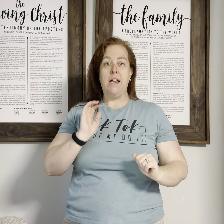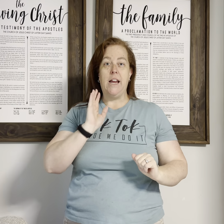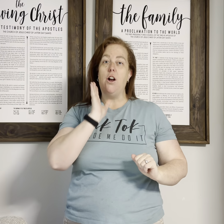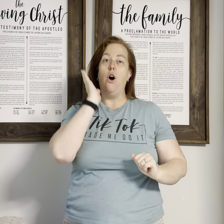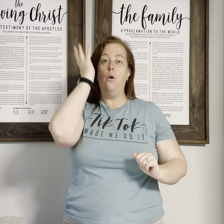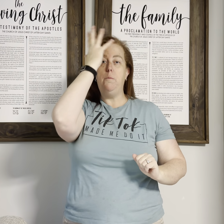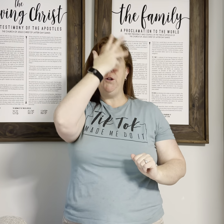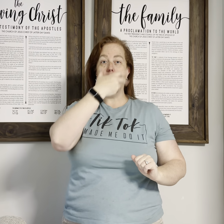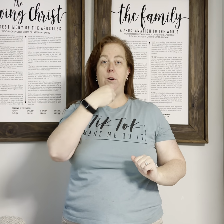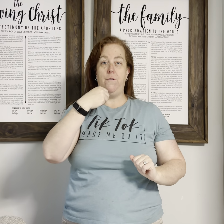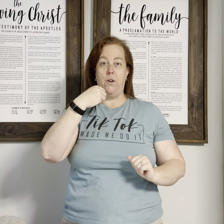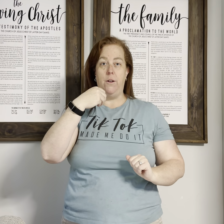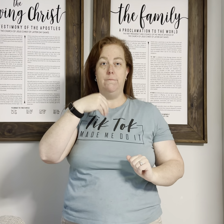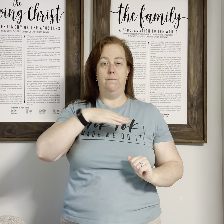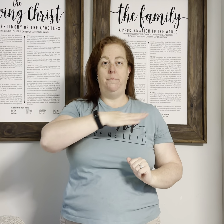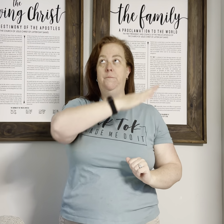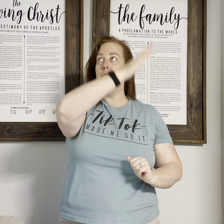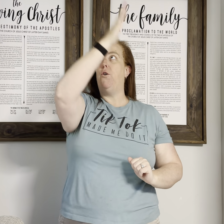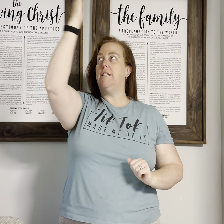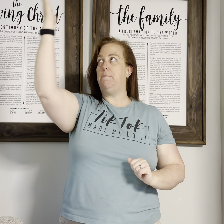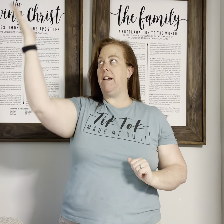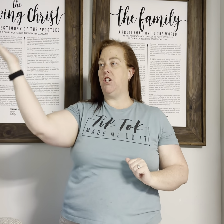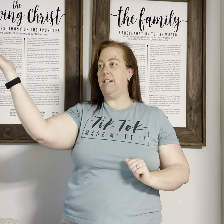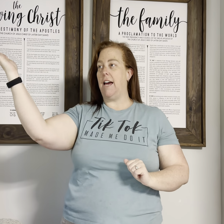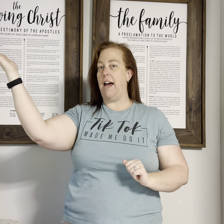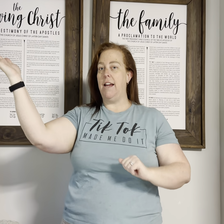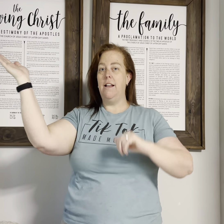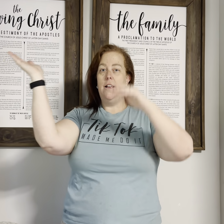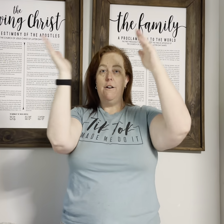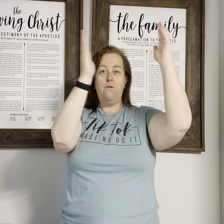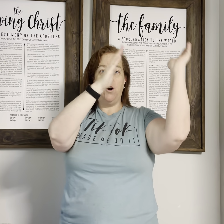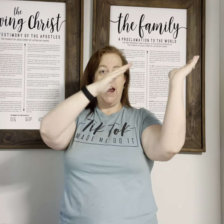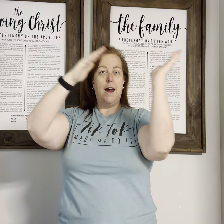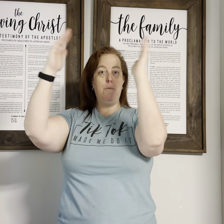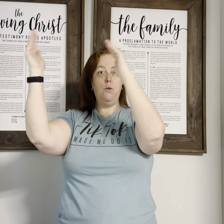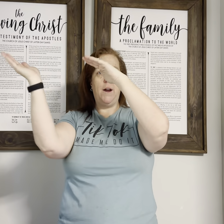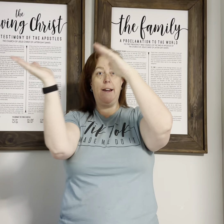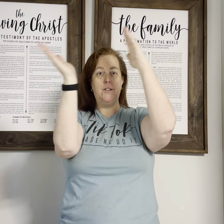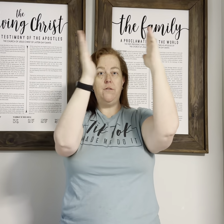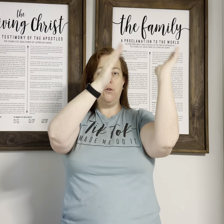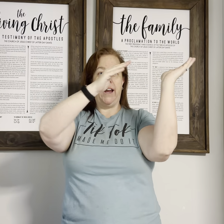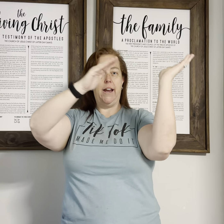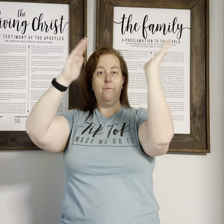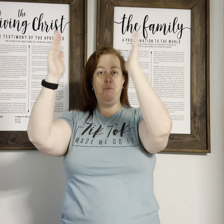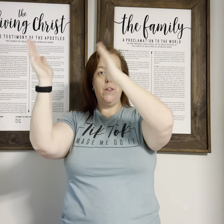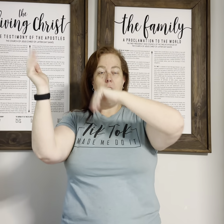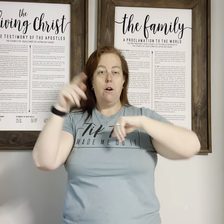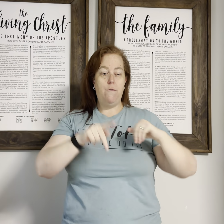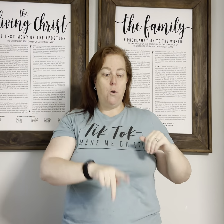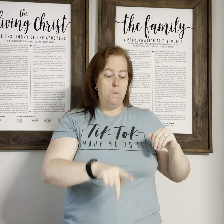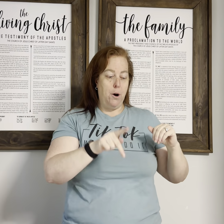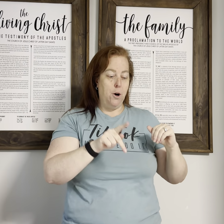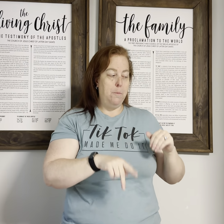beginning. "Oh beautiful for spacious sky, for amber waves of grain, for